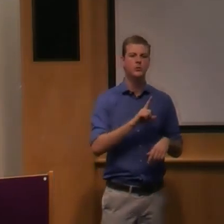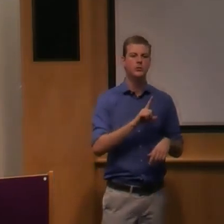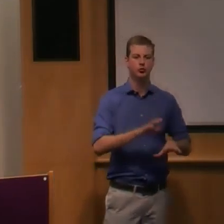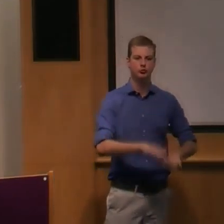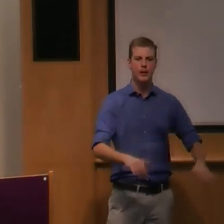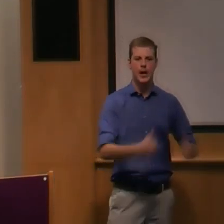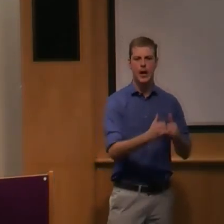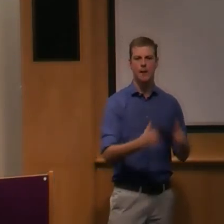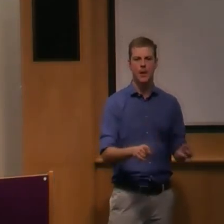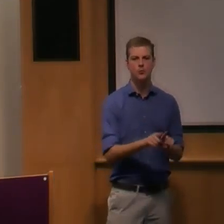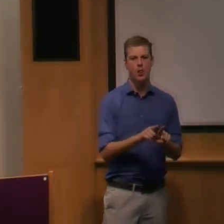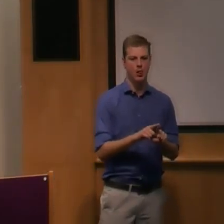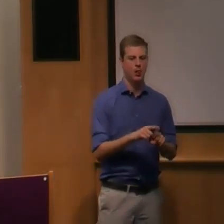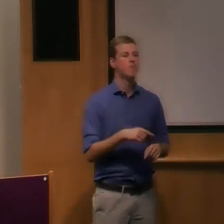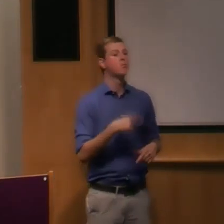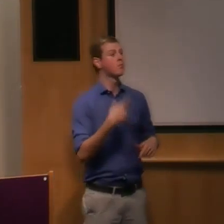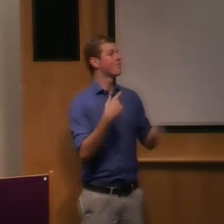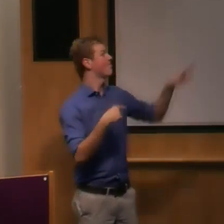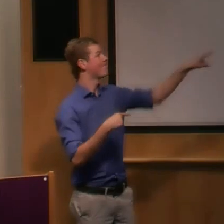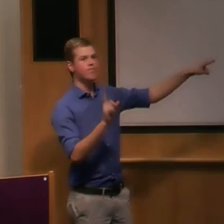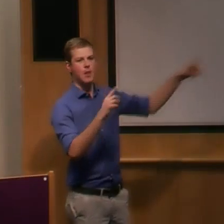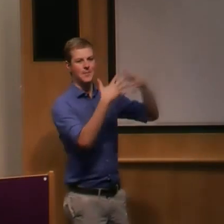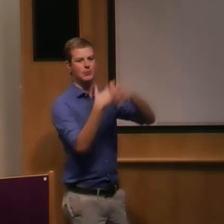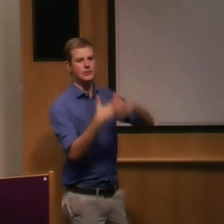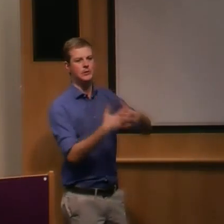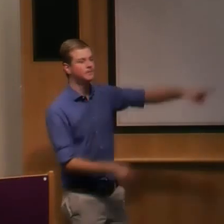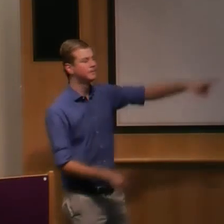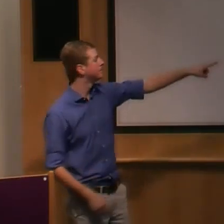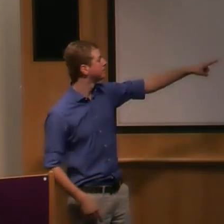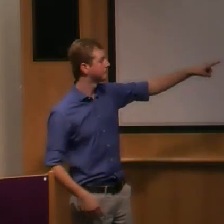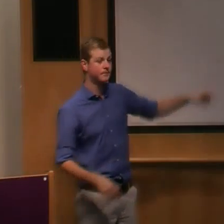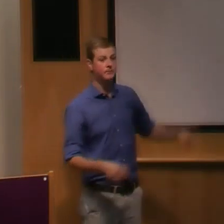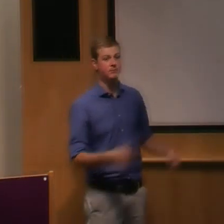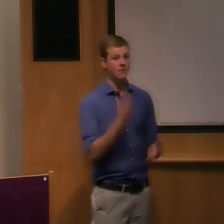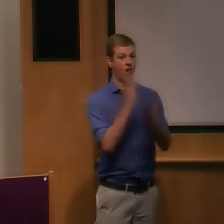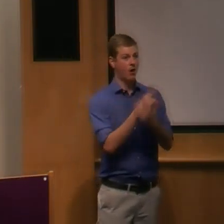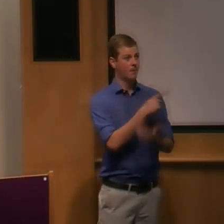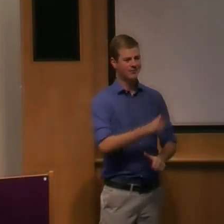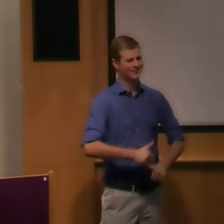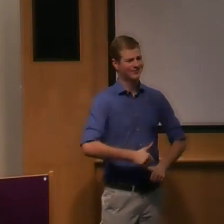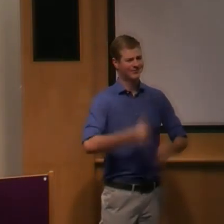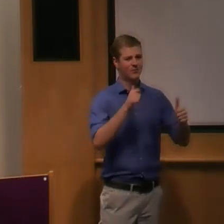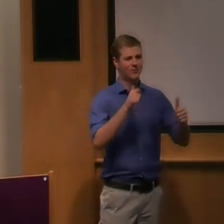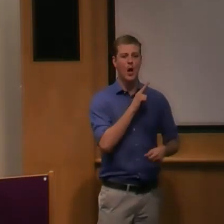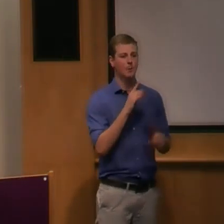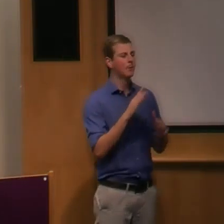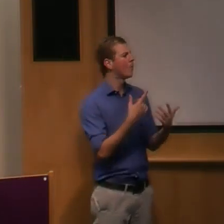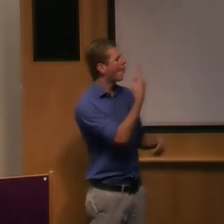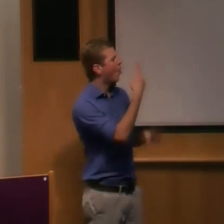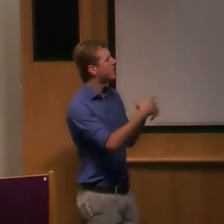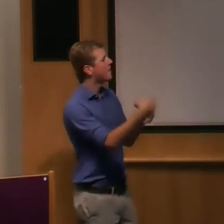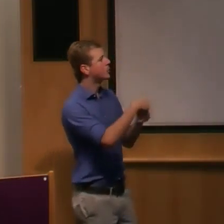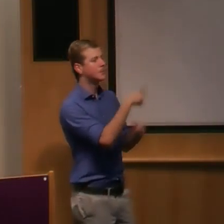different countries, they have camps for young children and older children. This was an American group.